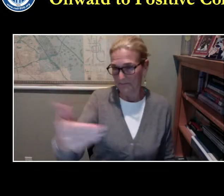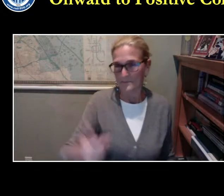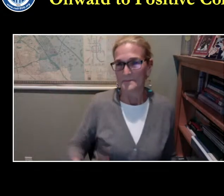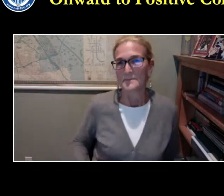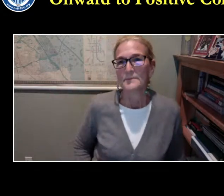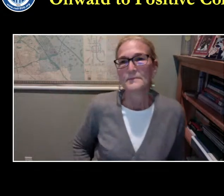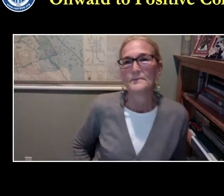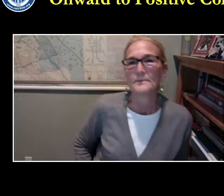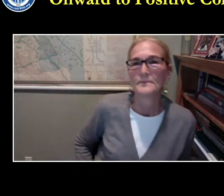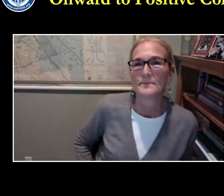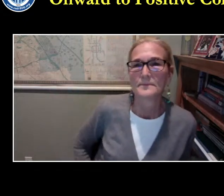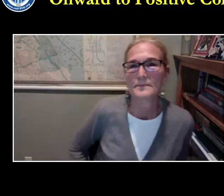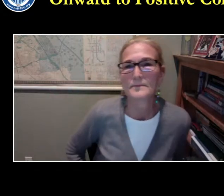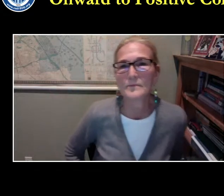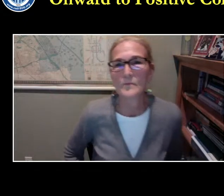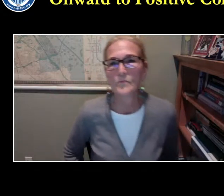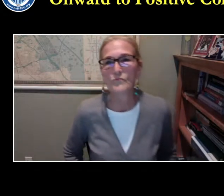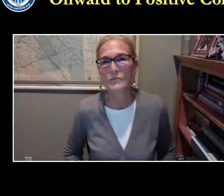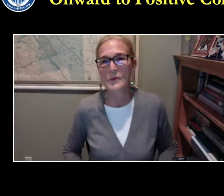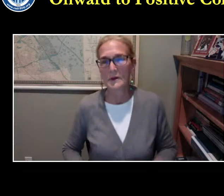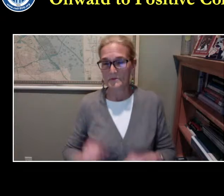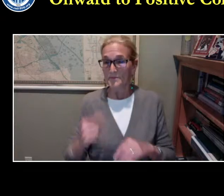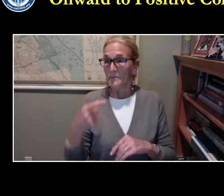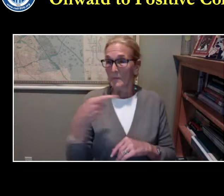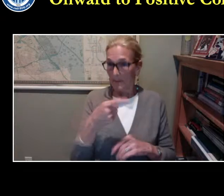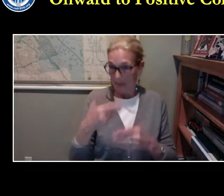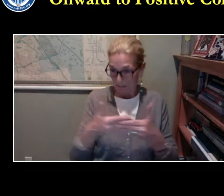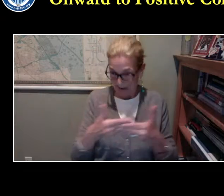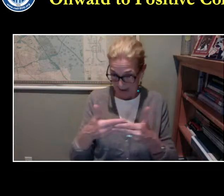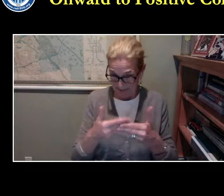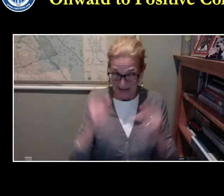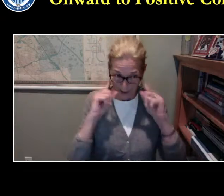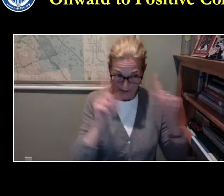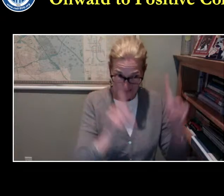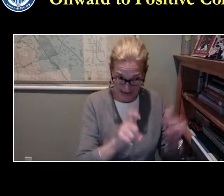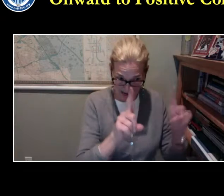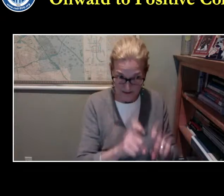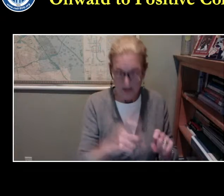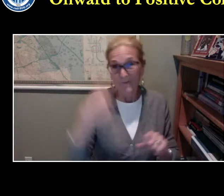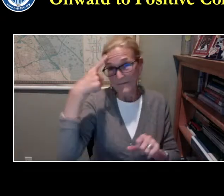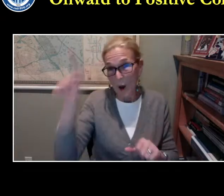and just to show in our presentation exactly what does it say.